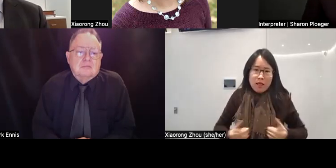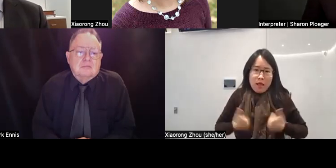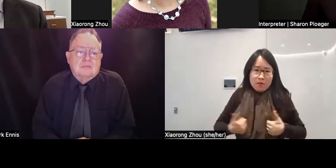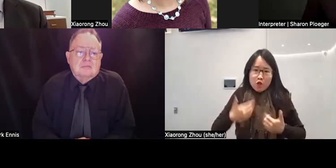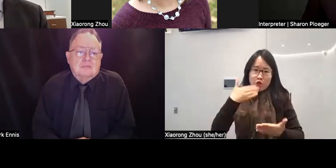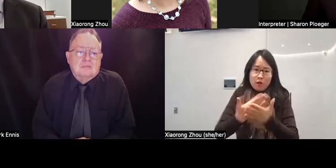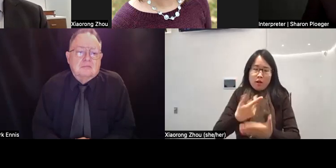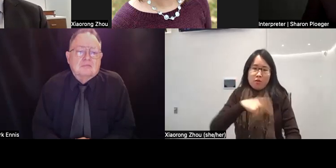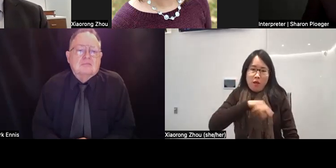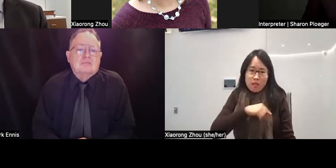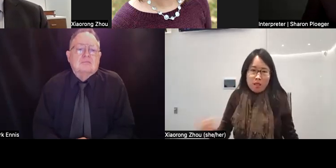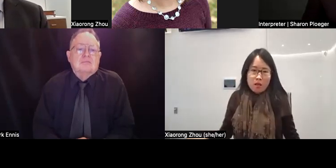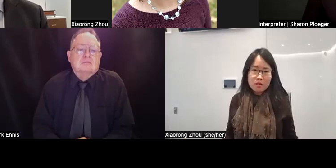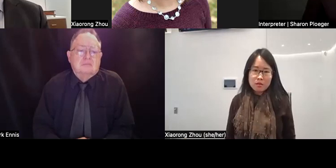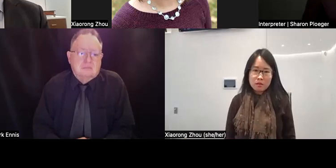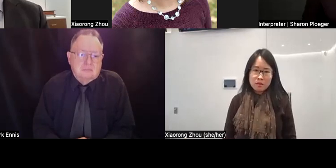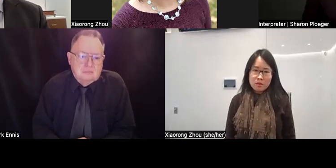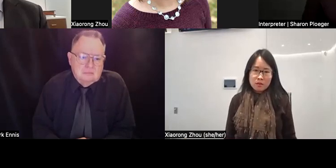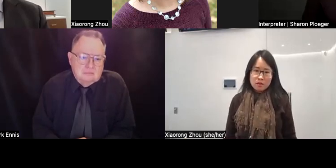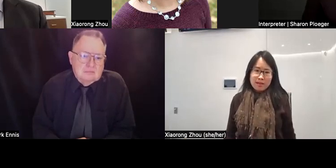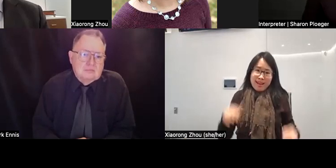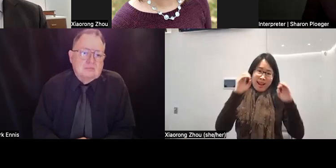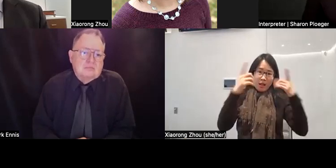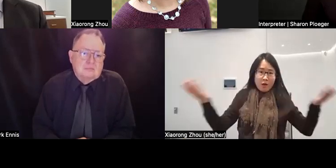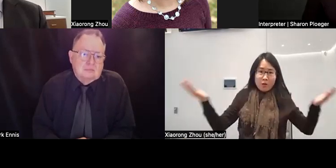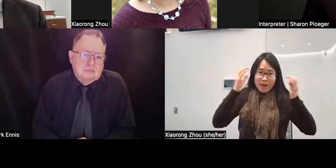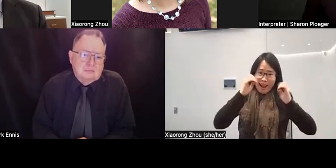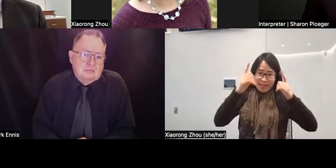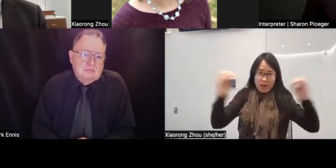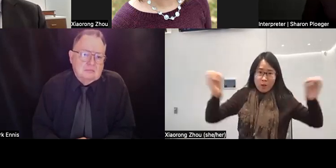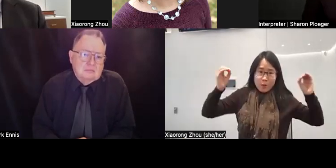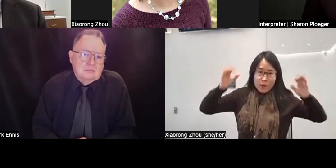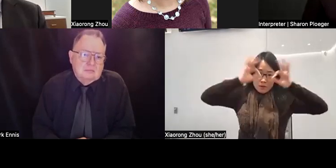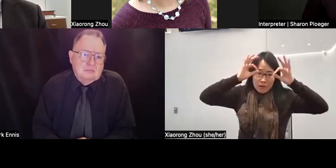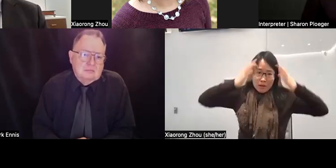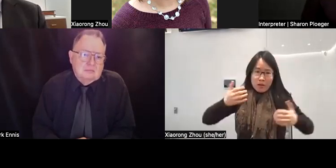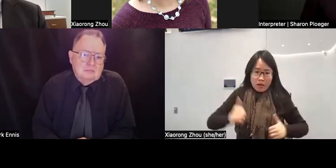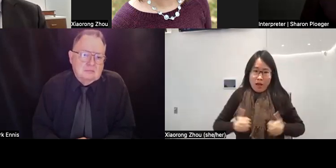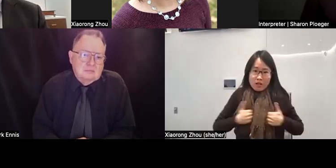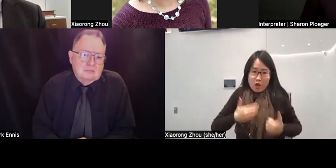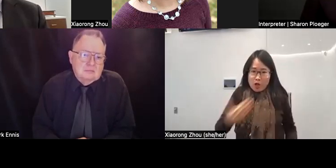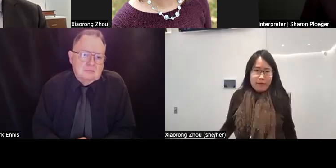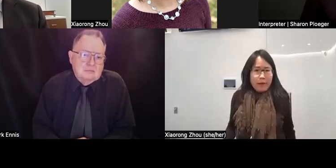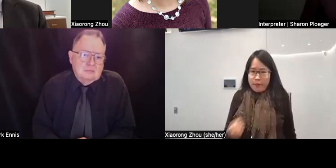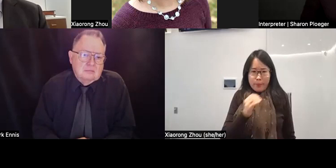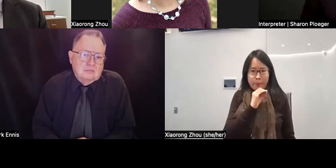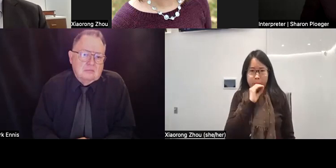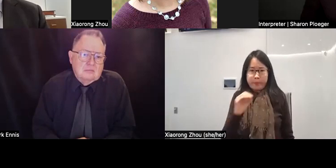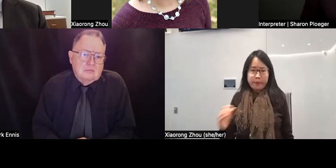to find jobs, find employment, having a good quality of life, which is something that education affords you.